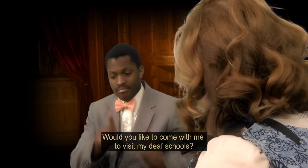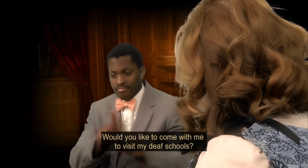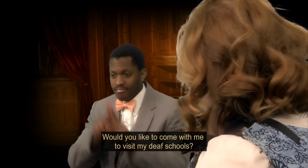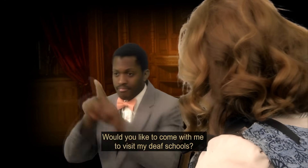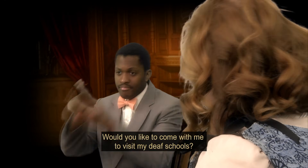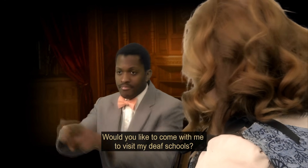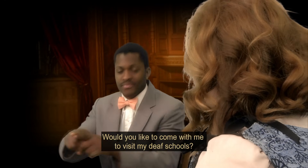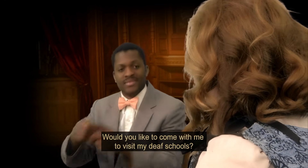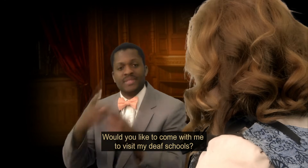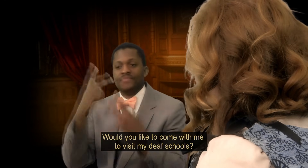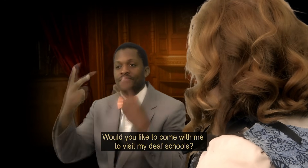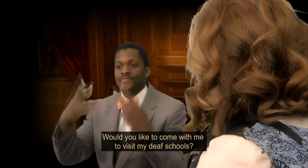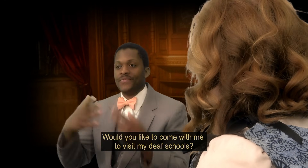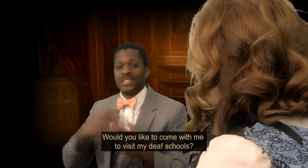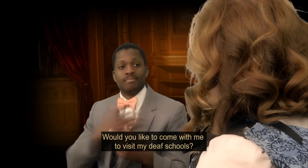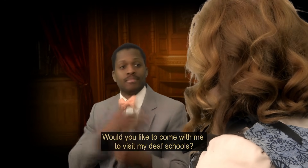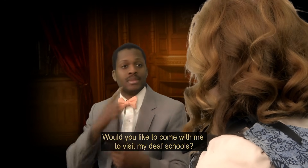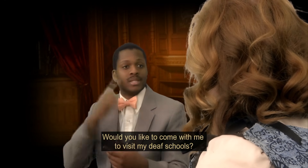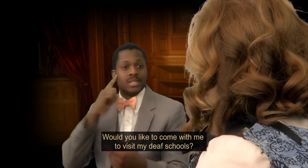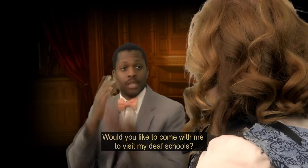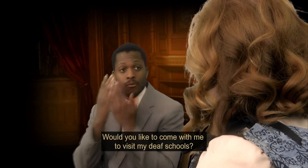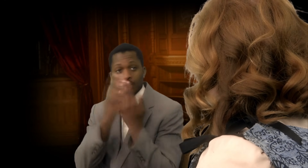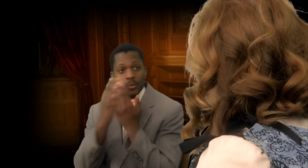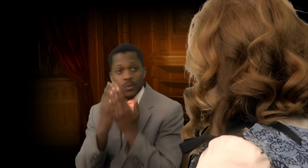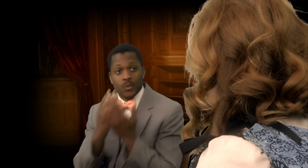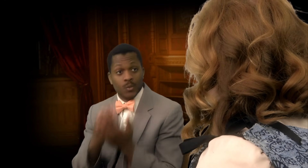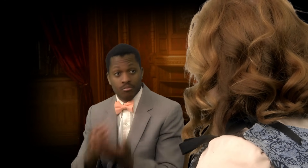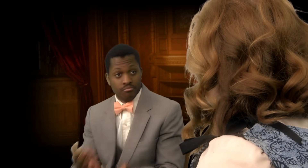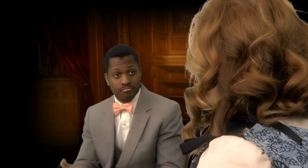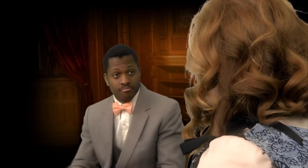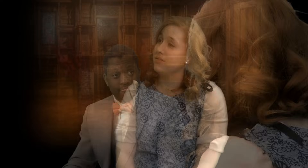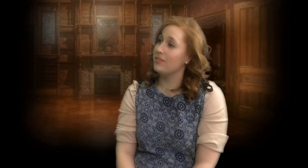Would you like to come with me to visit my deaf schools?